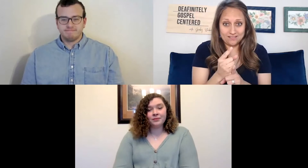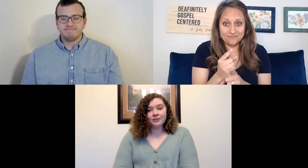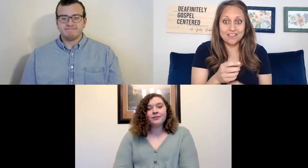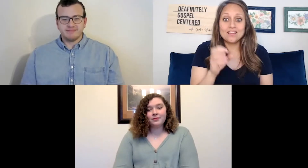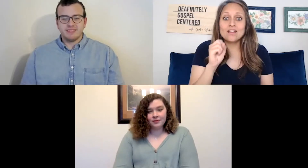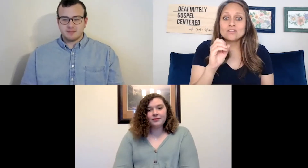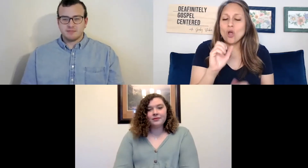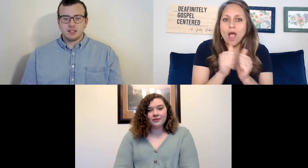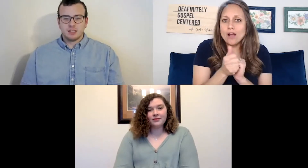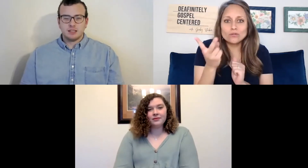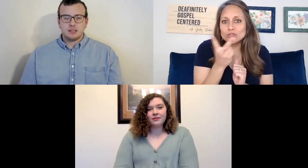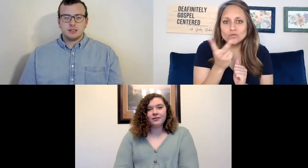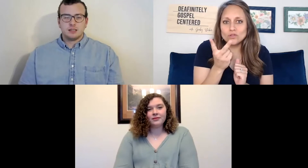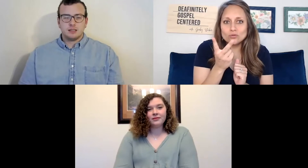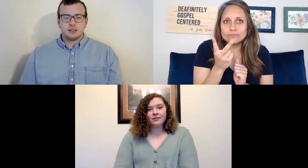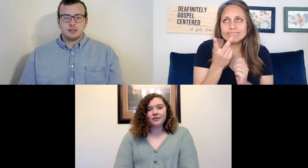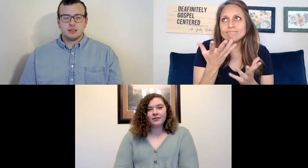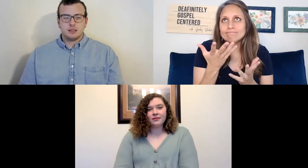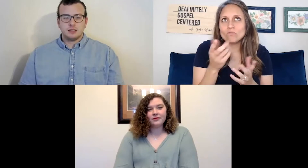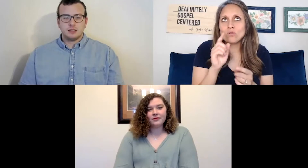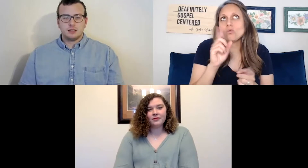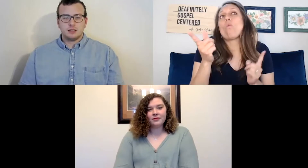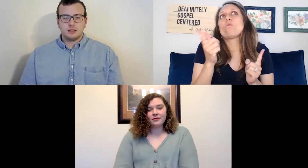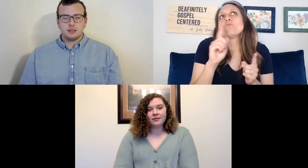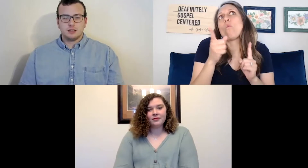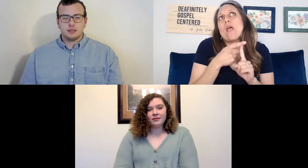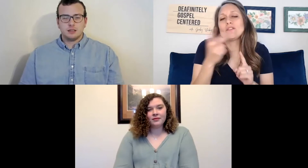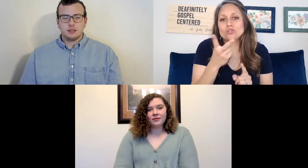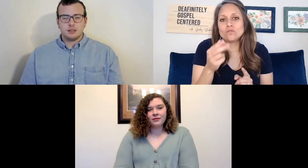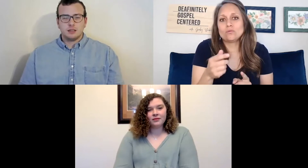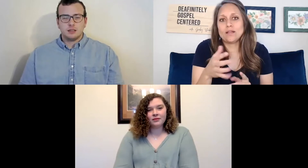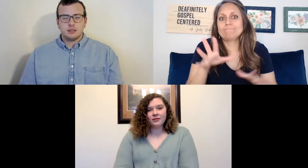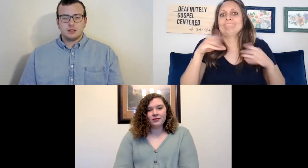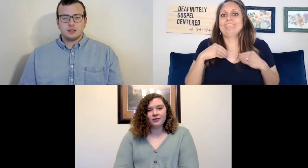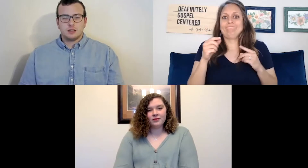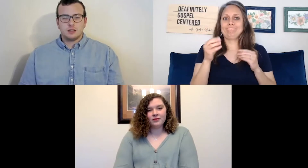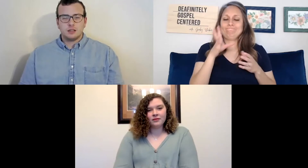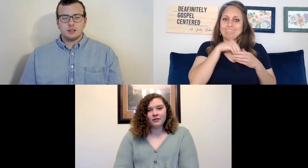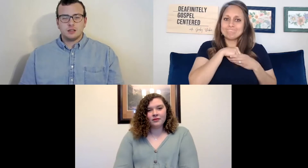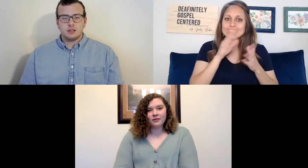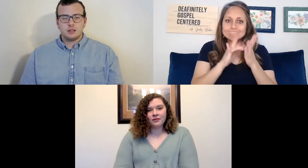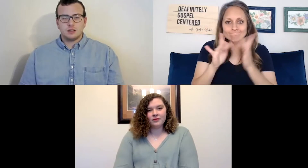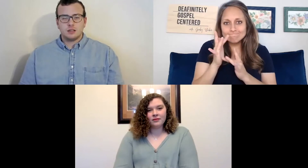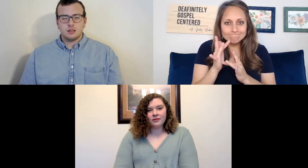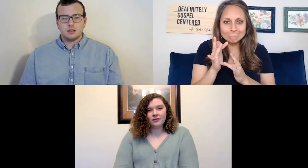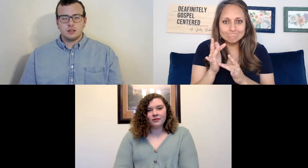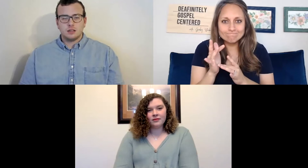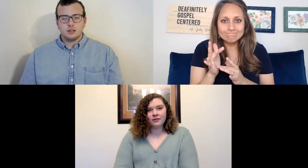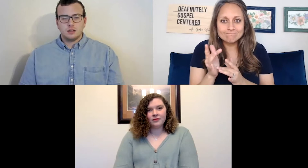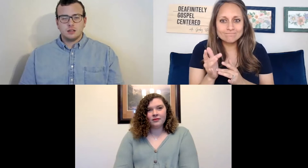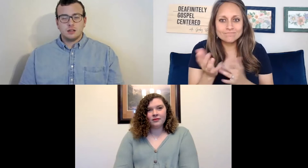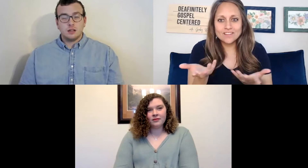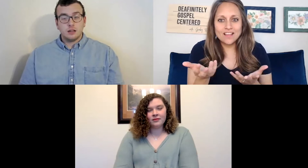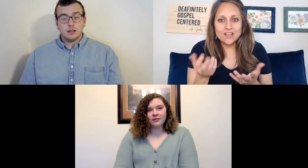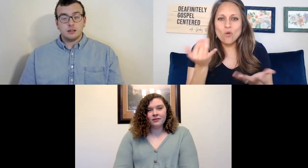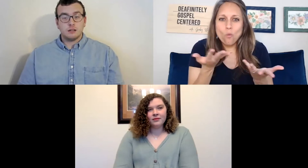was a pastor, right, Dakota? Okay, so how did you guys, or I guess when you guys,